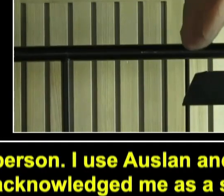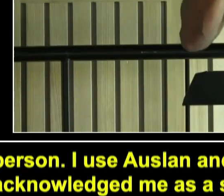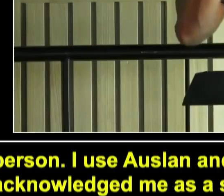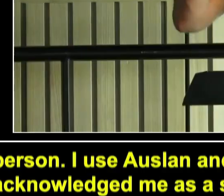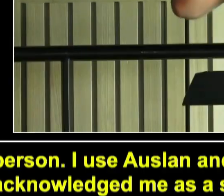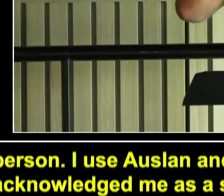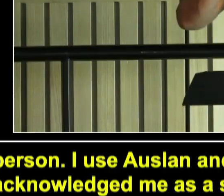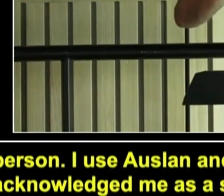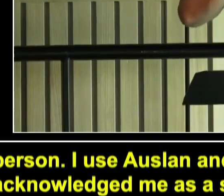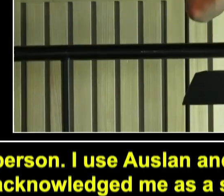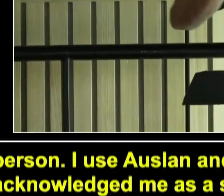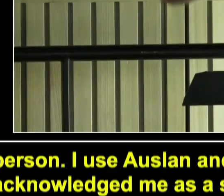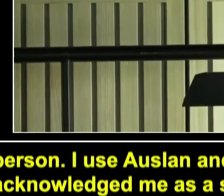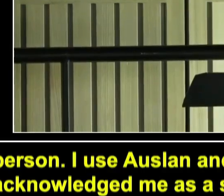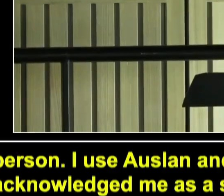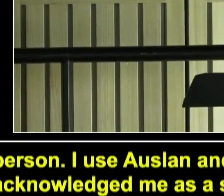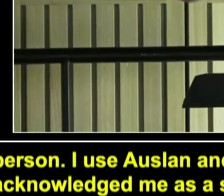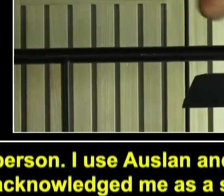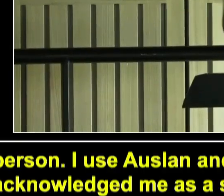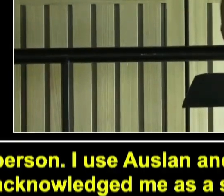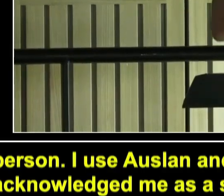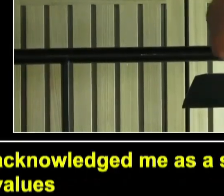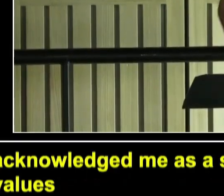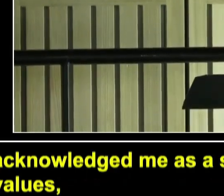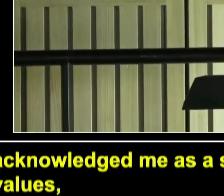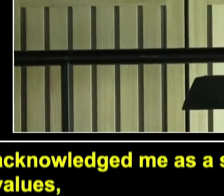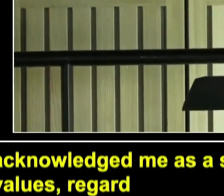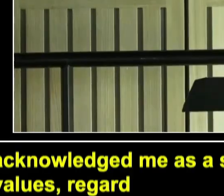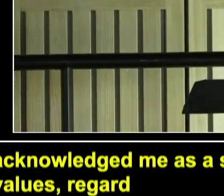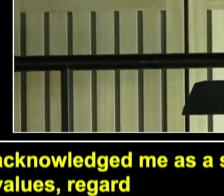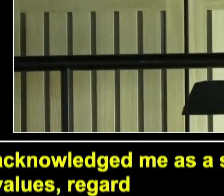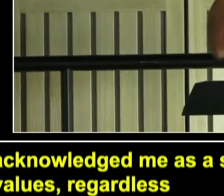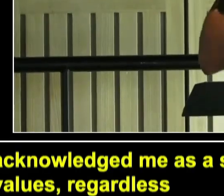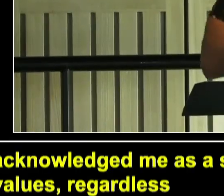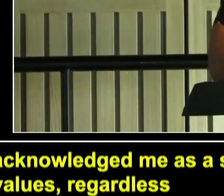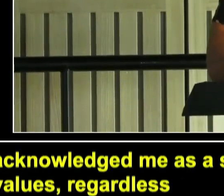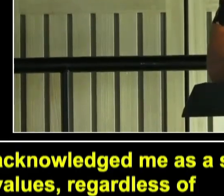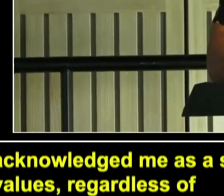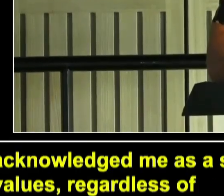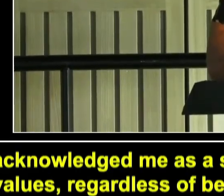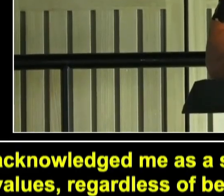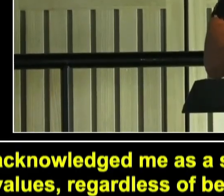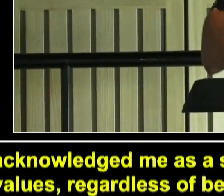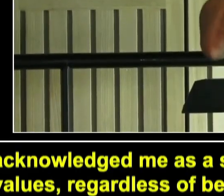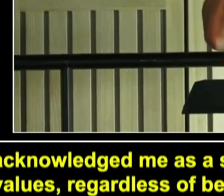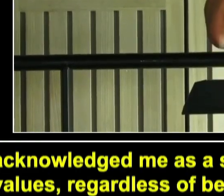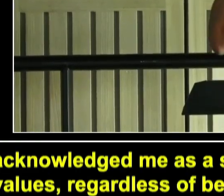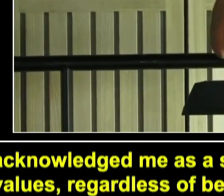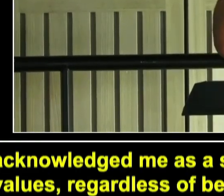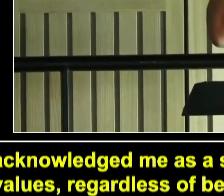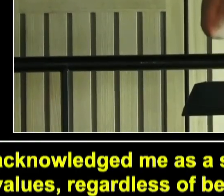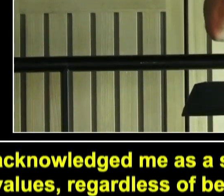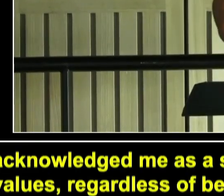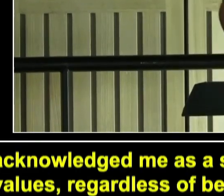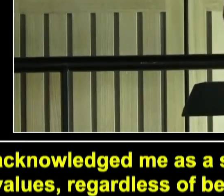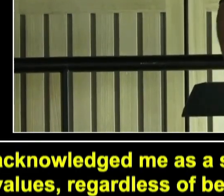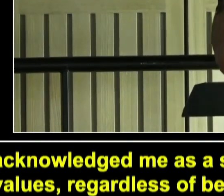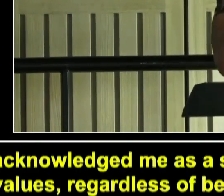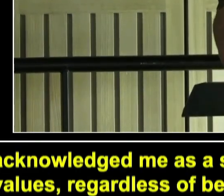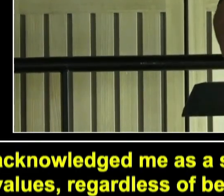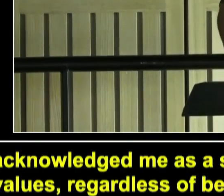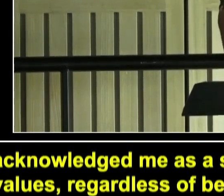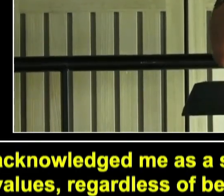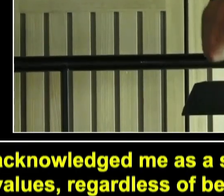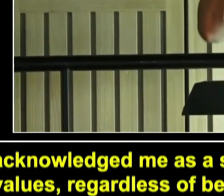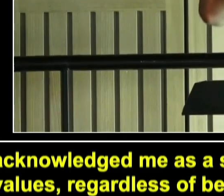has values regardless of being deaf and having a disability. They see the value I contribute to the Opera